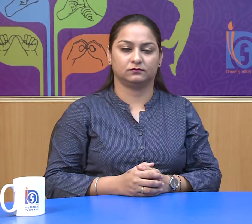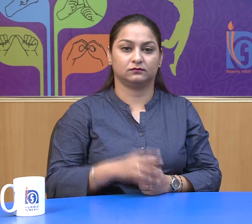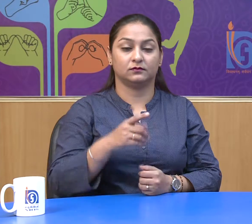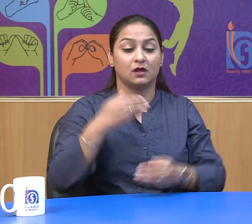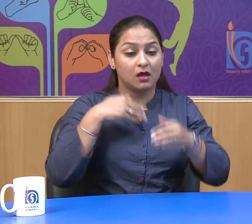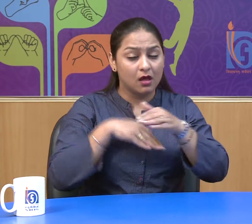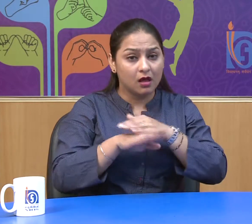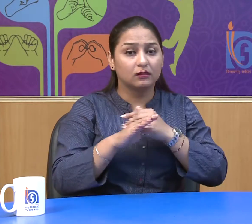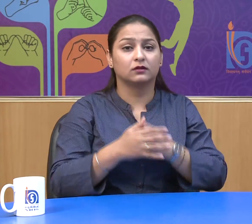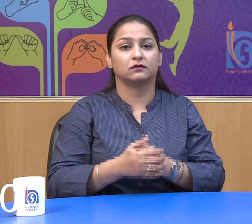Ras Khan,